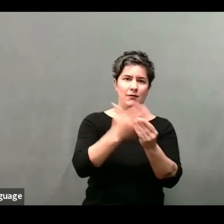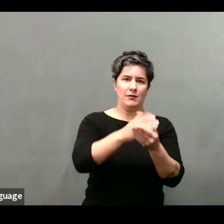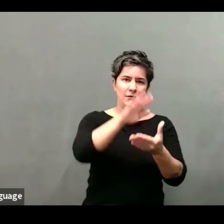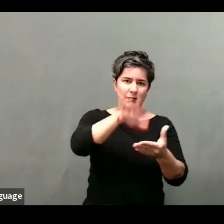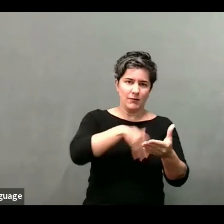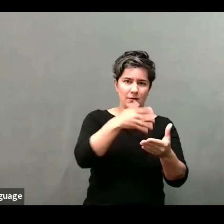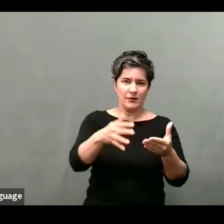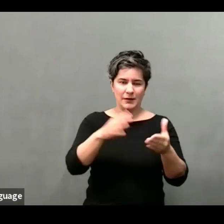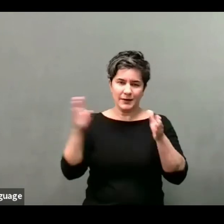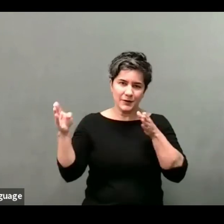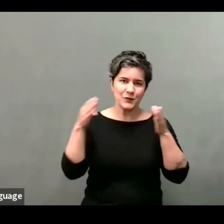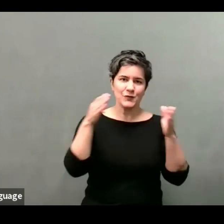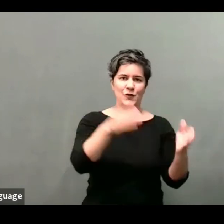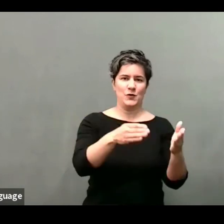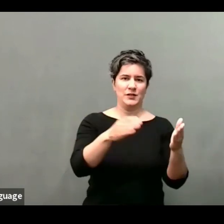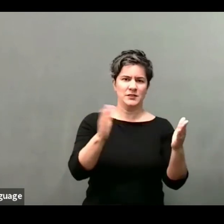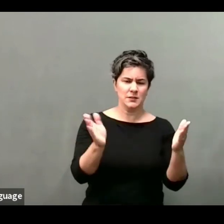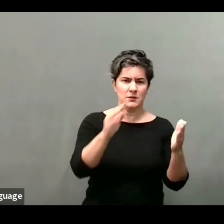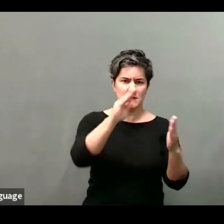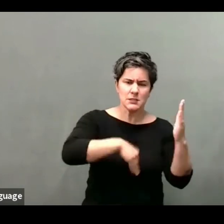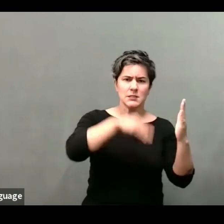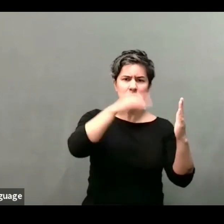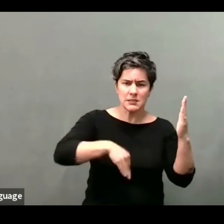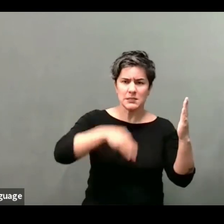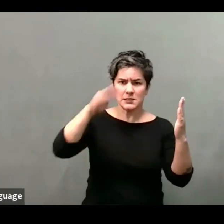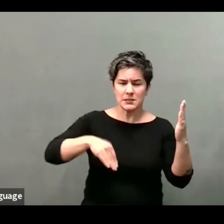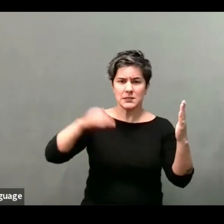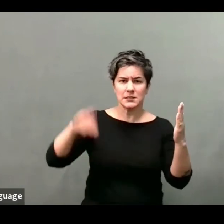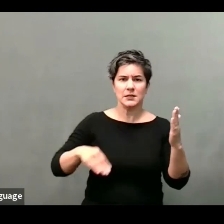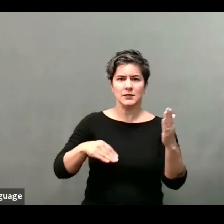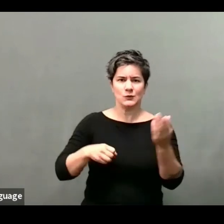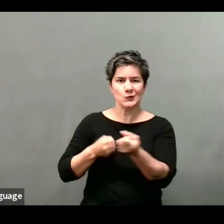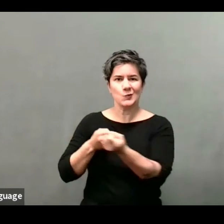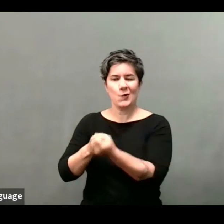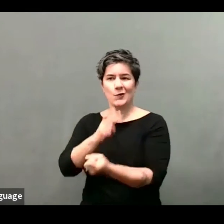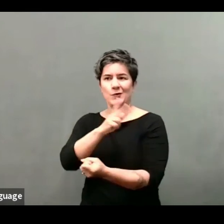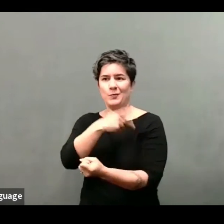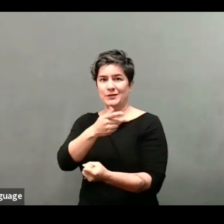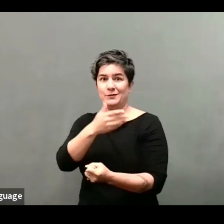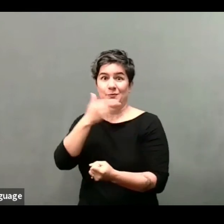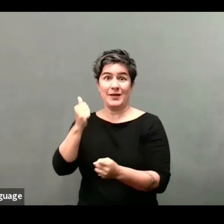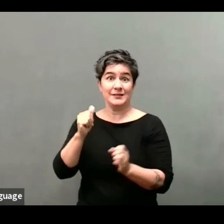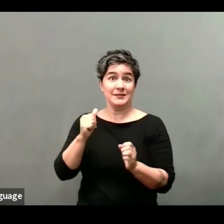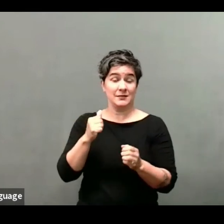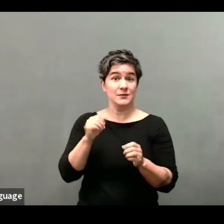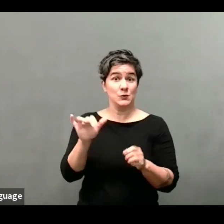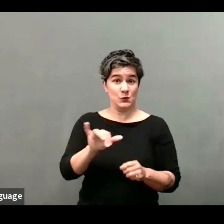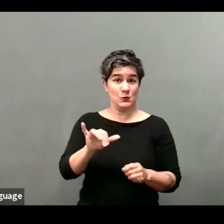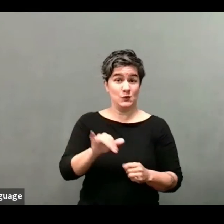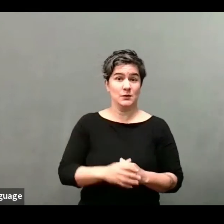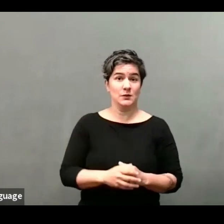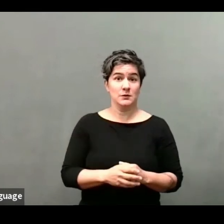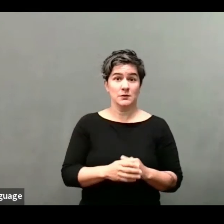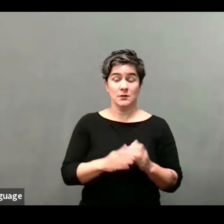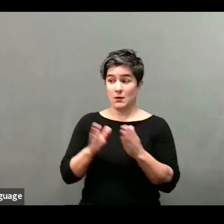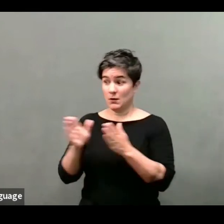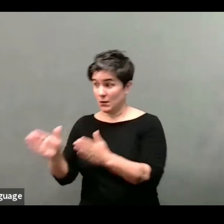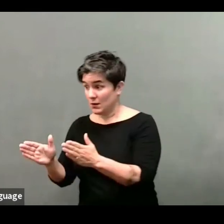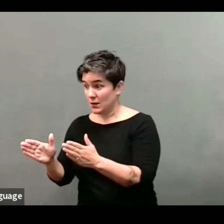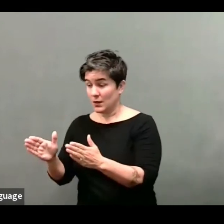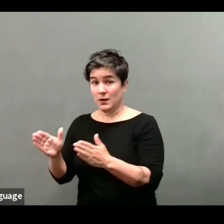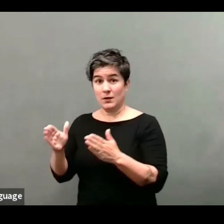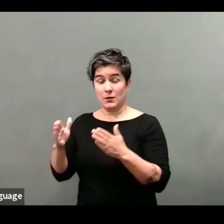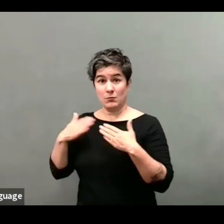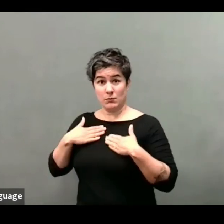needed to devote attention to in order to do my best job for the patient. Um, but switching my attention back and